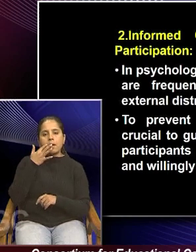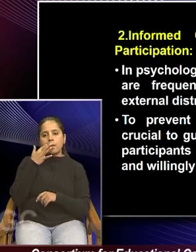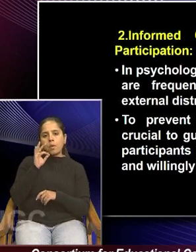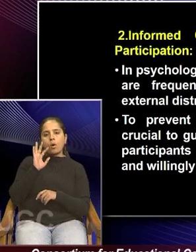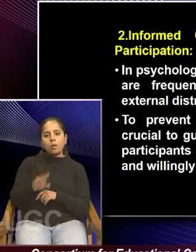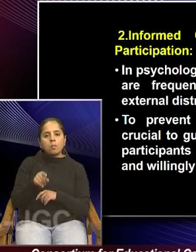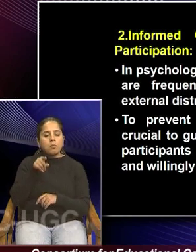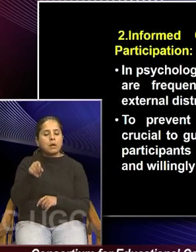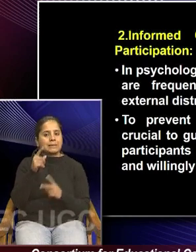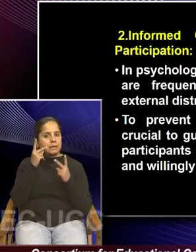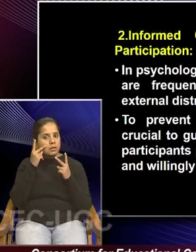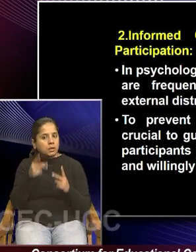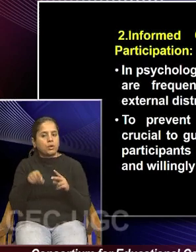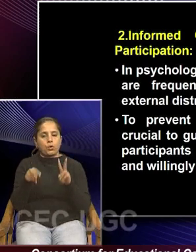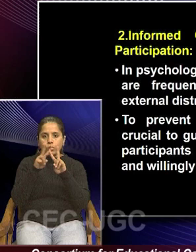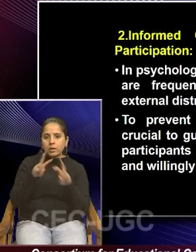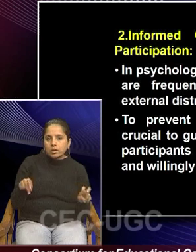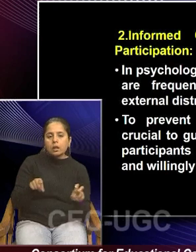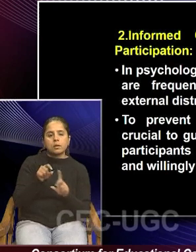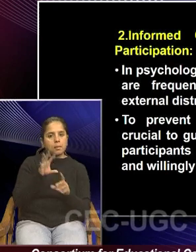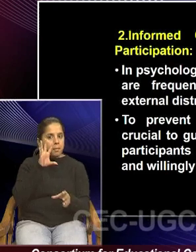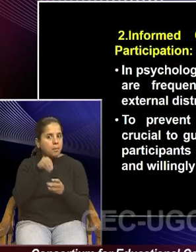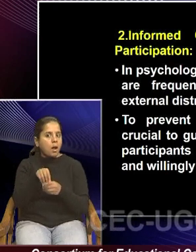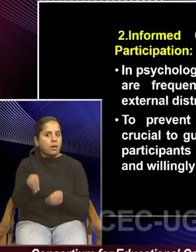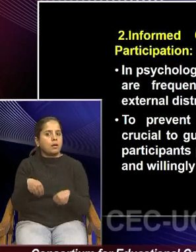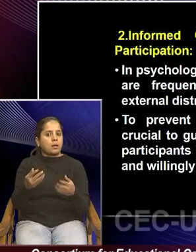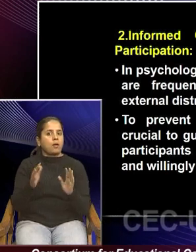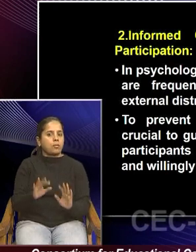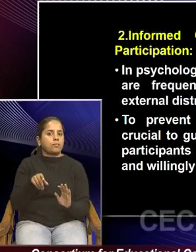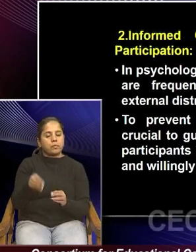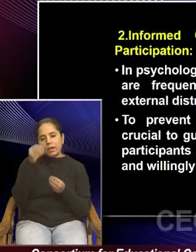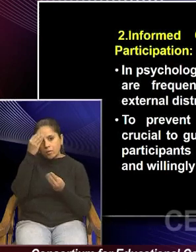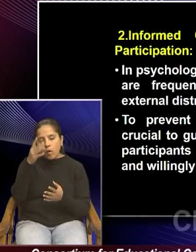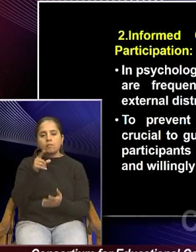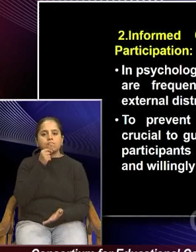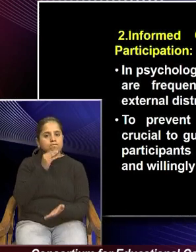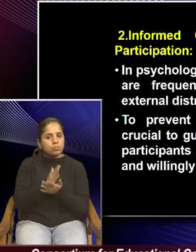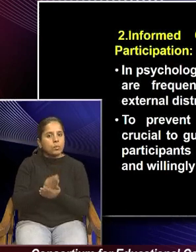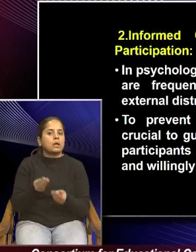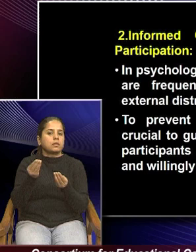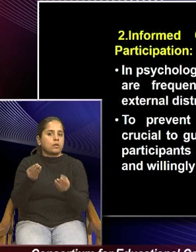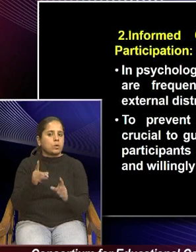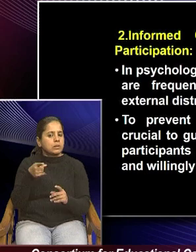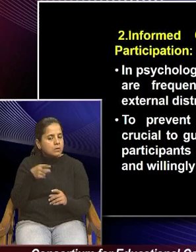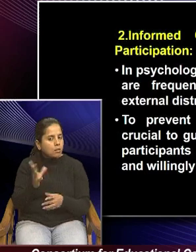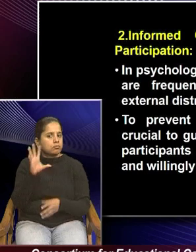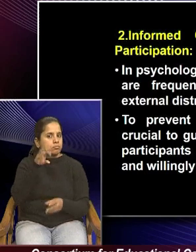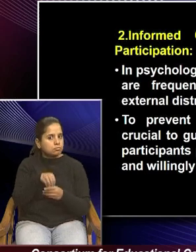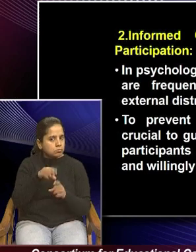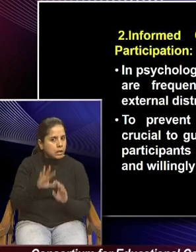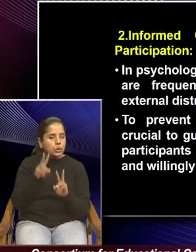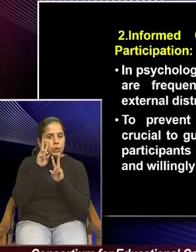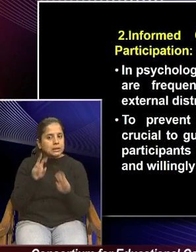to guarantee that the research participants provide informed consent and willingly engage in